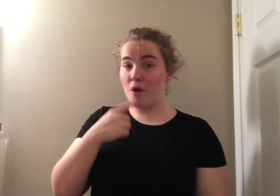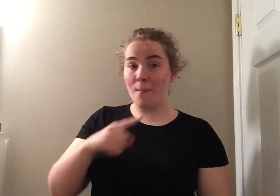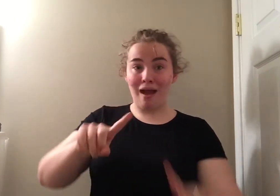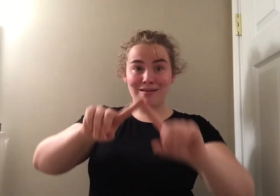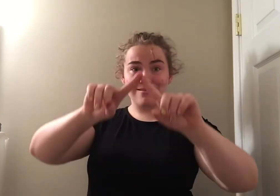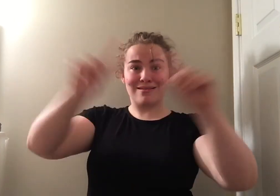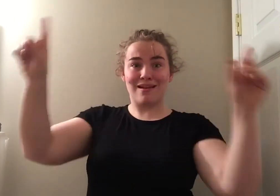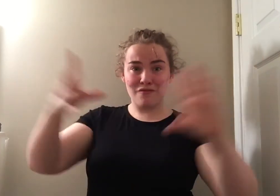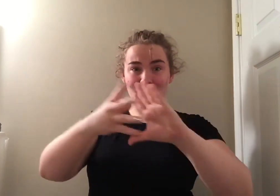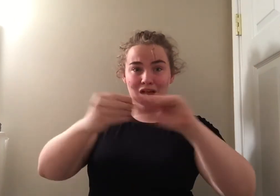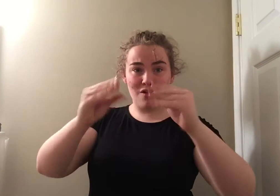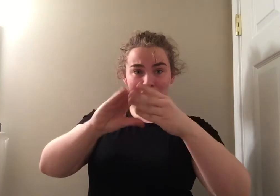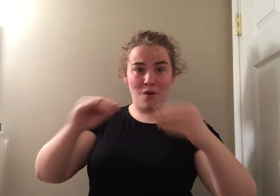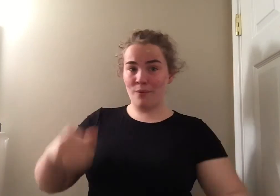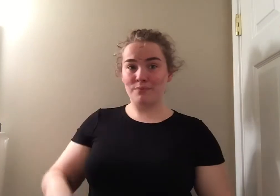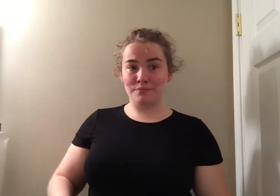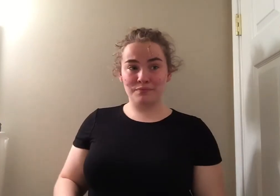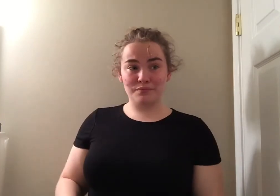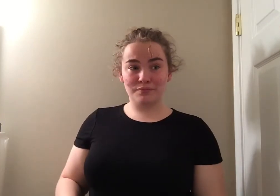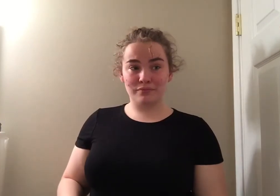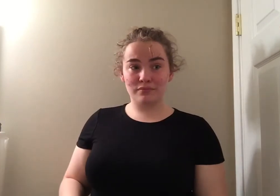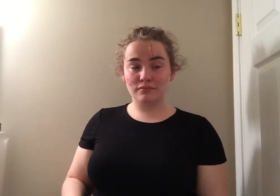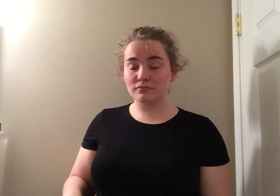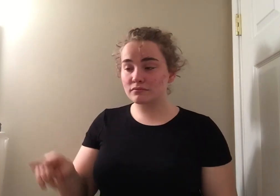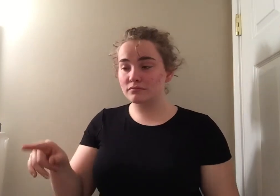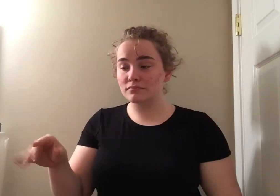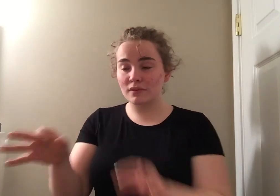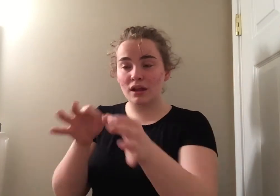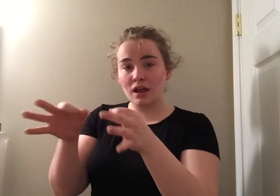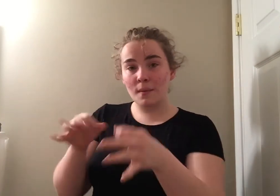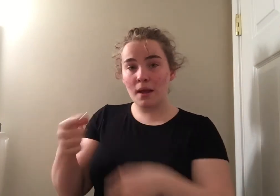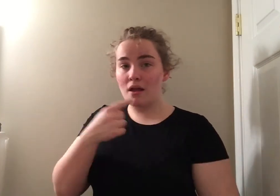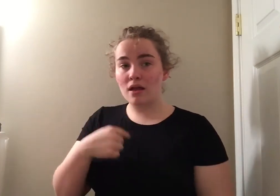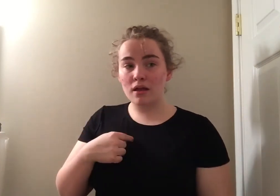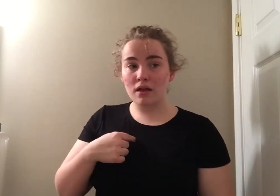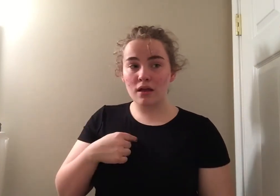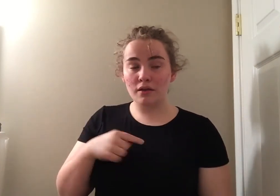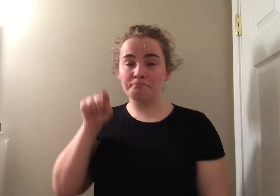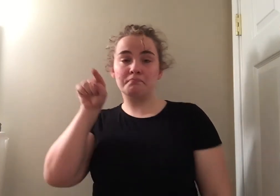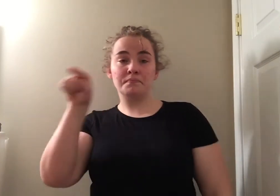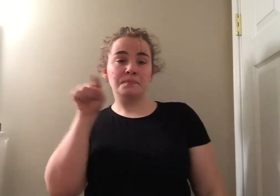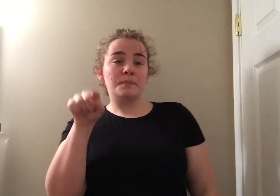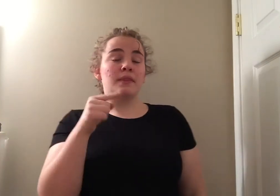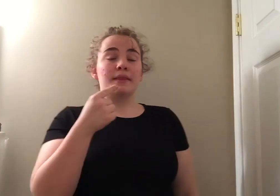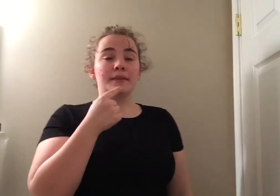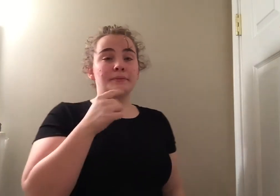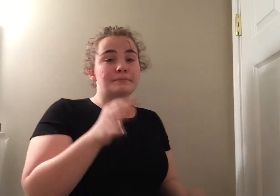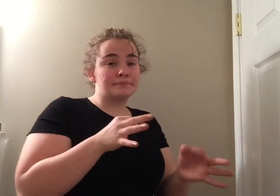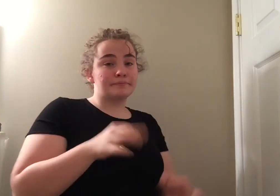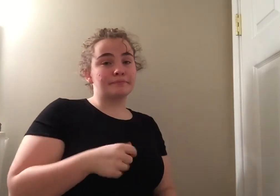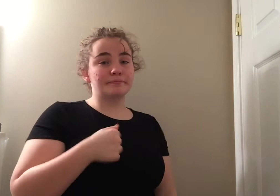was explaining to you. Alex was explaining to me that he remembered the story